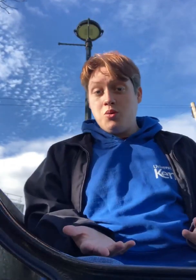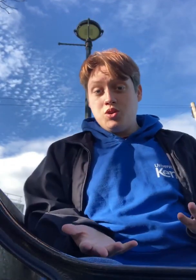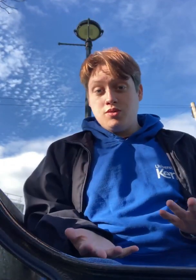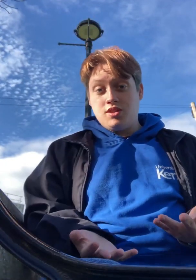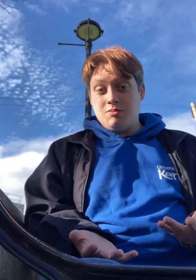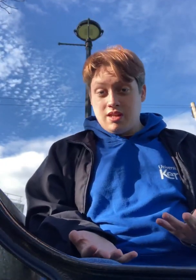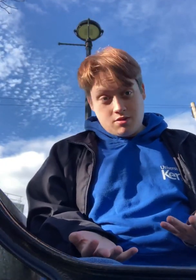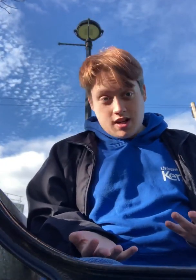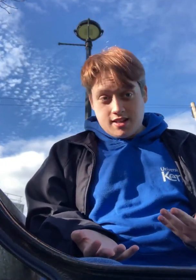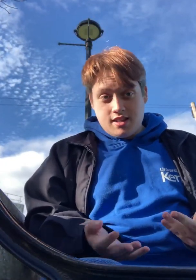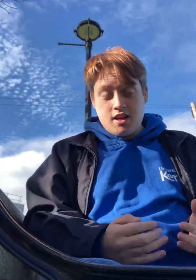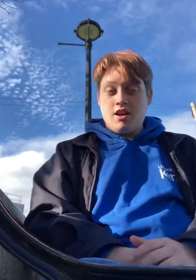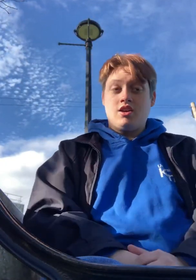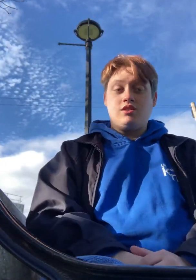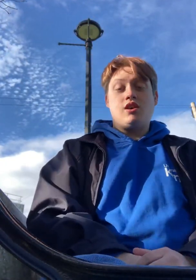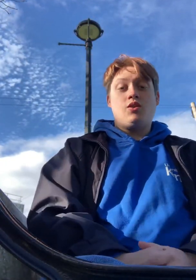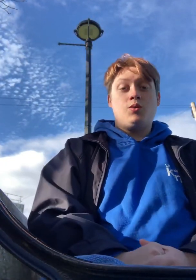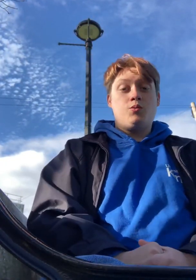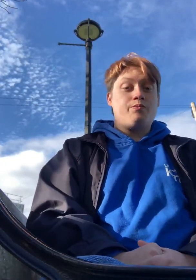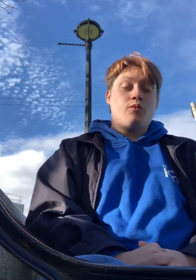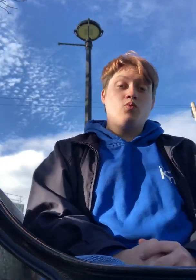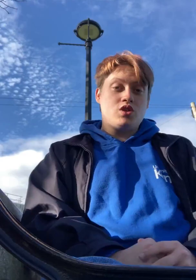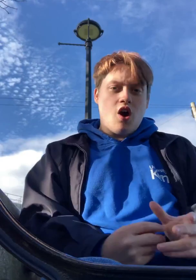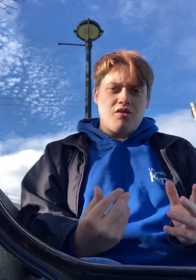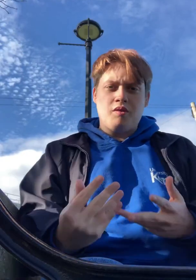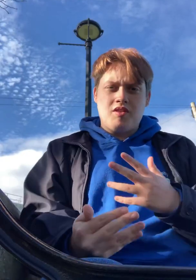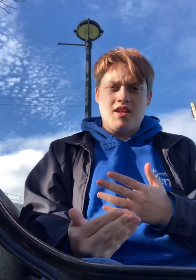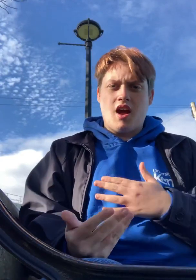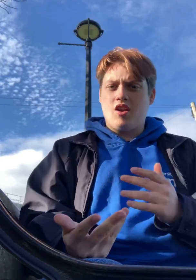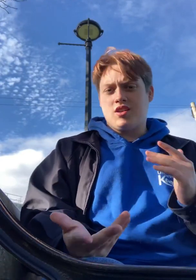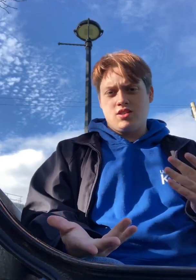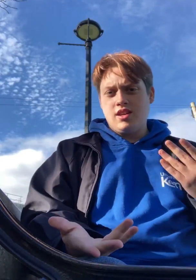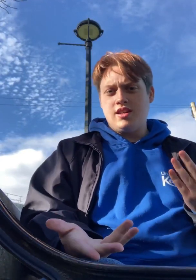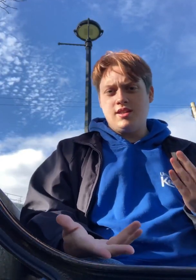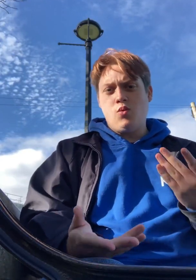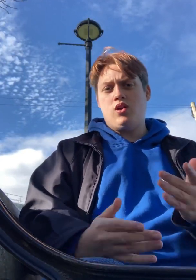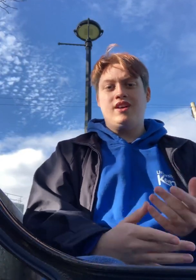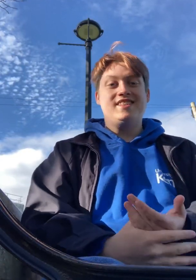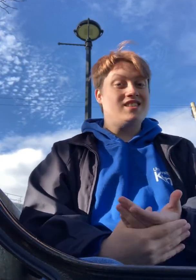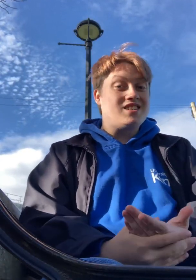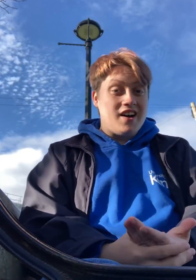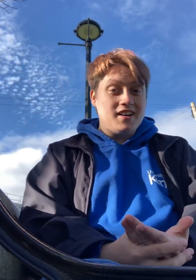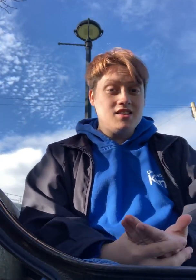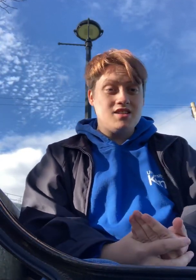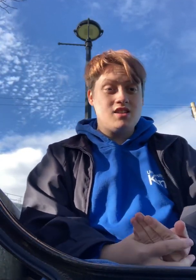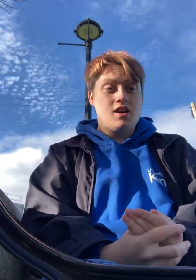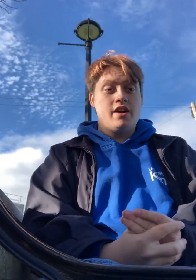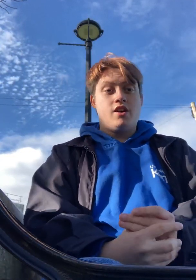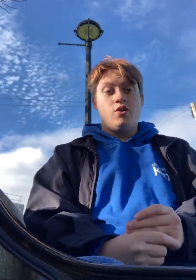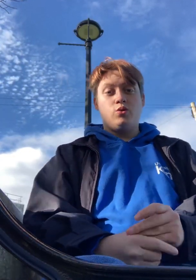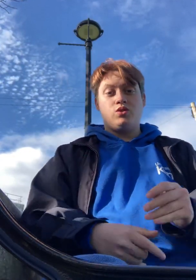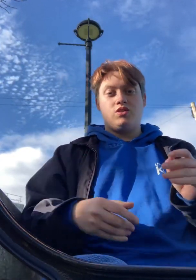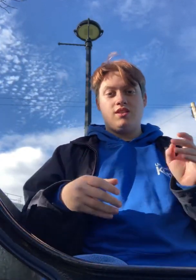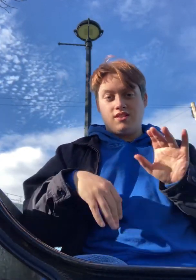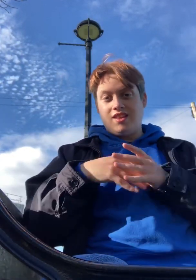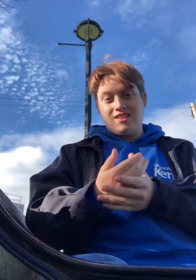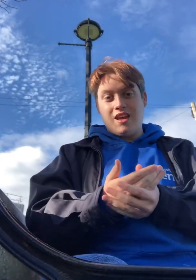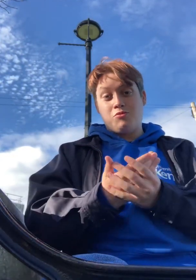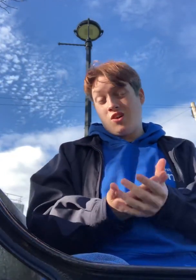Now we're doing some subjects. So we'll start off with a nice, easy one. Science. Also, it's like the same sign